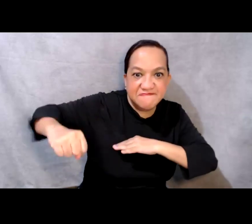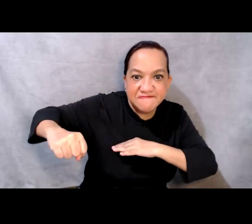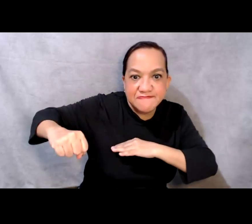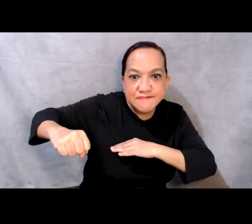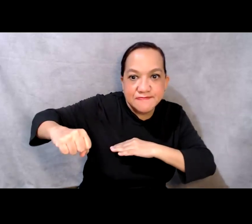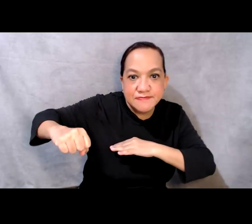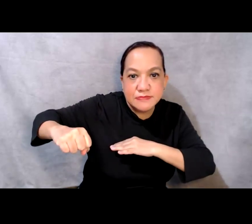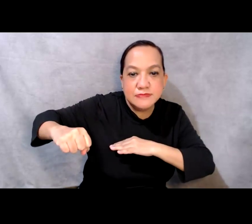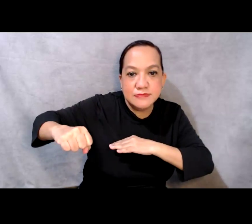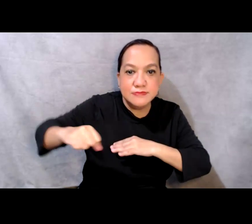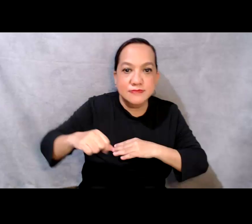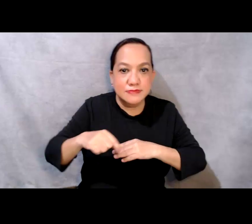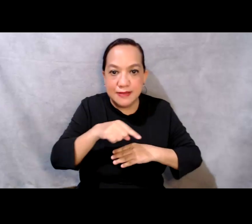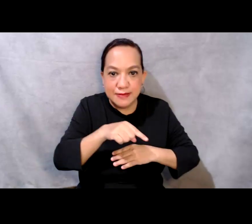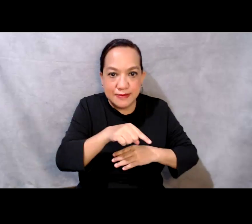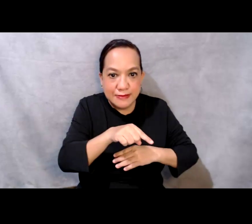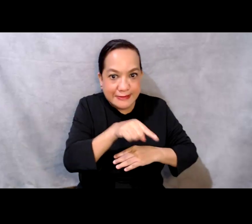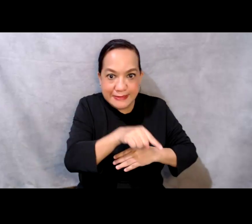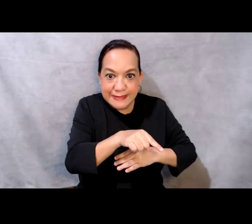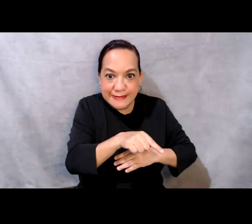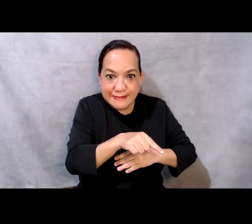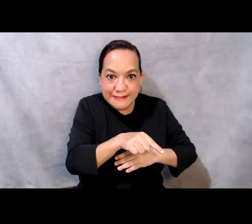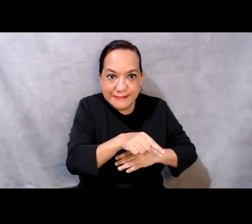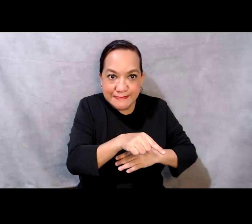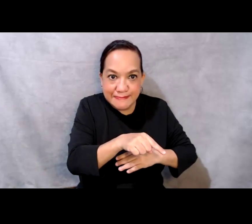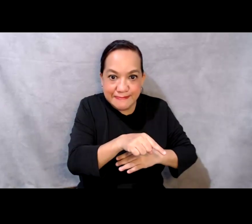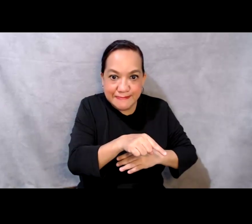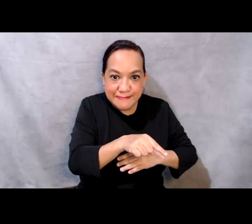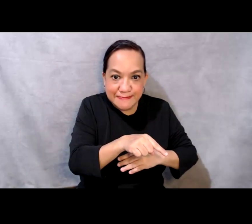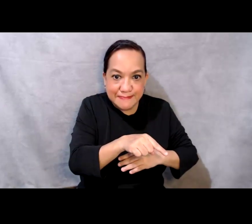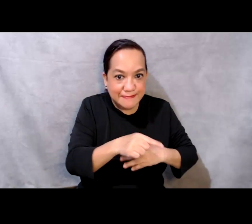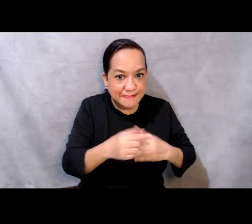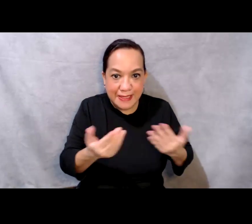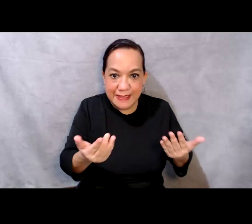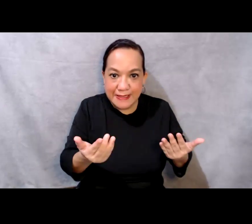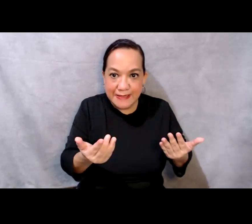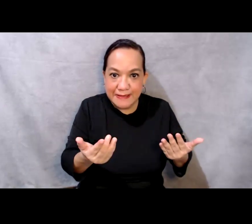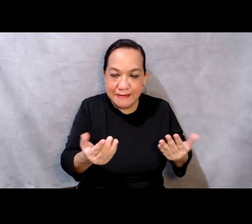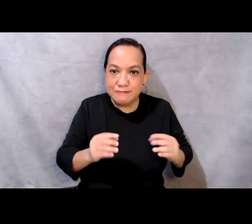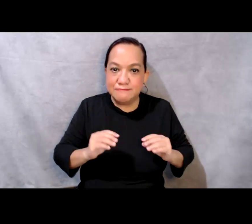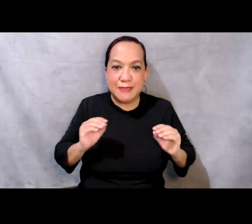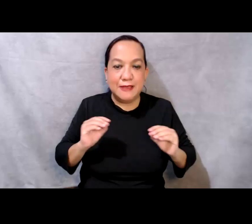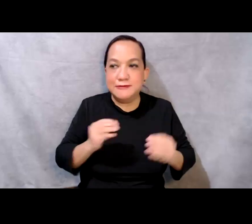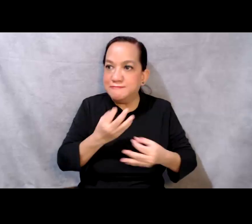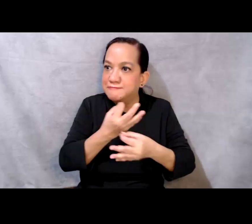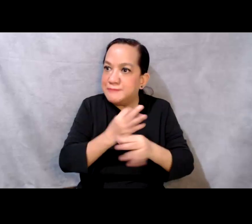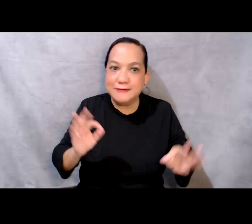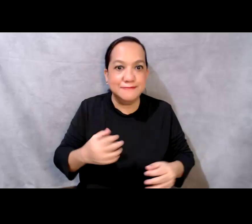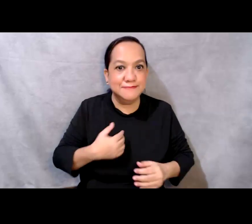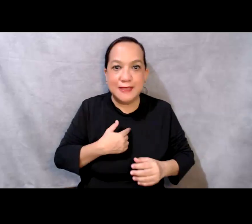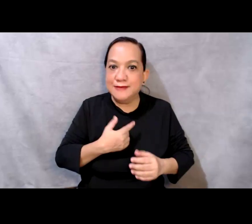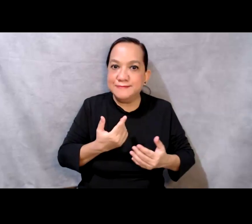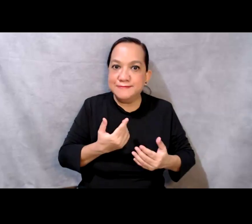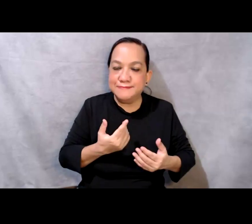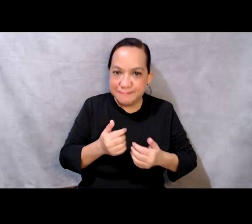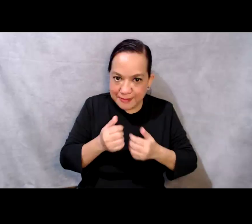the broad community, free, prior, informed consultation. And, the World Bank had done extensive